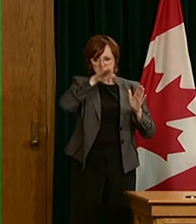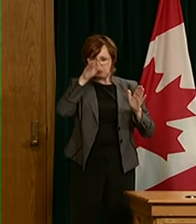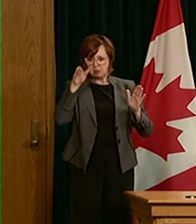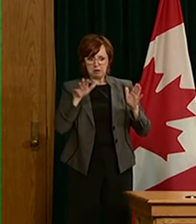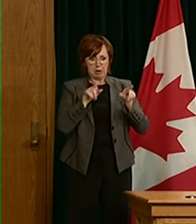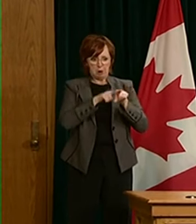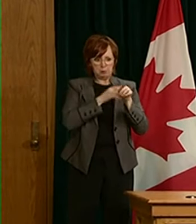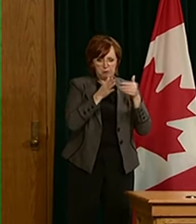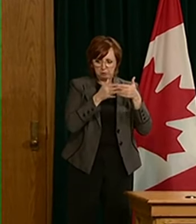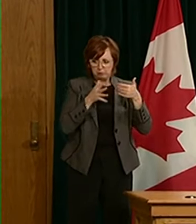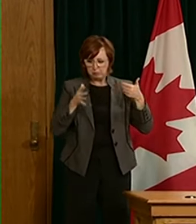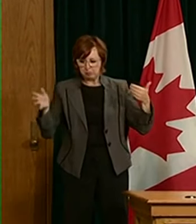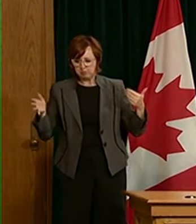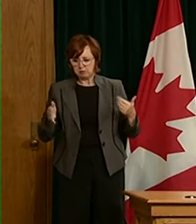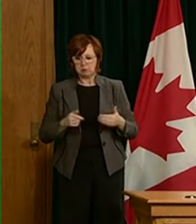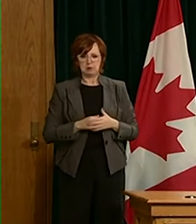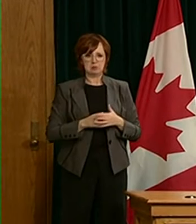are asking at this point.